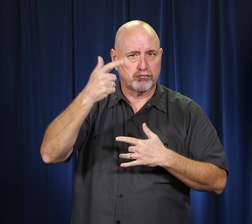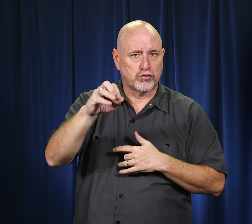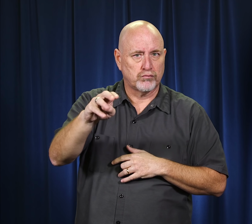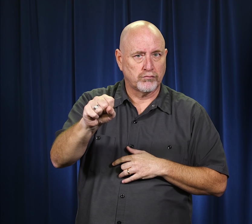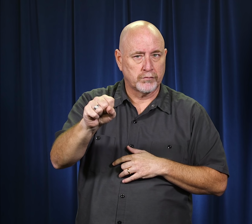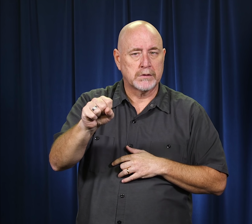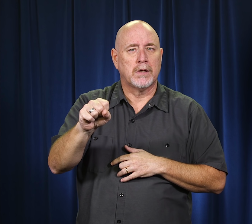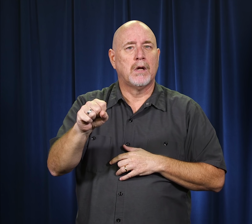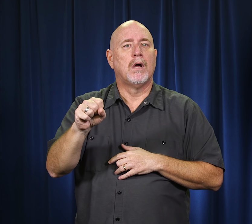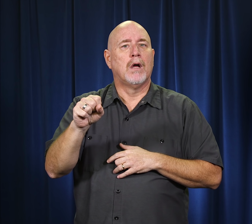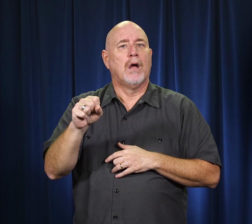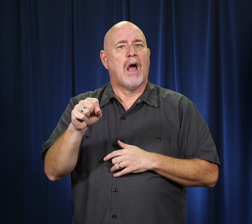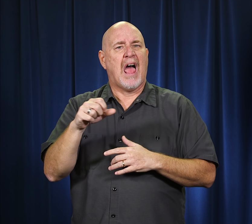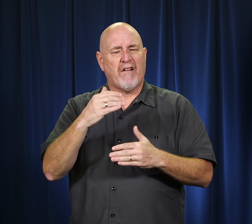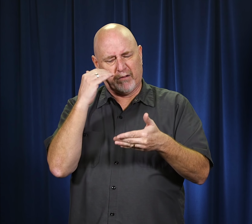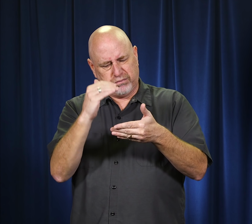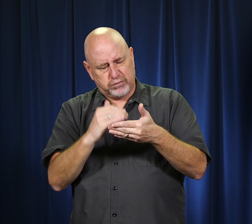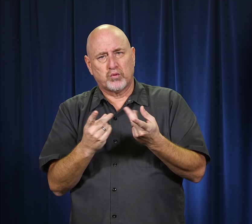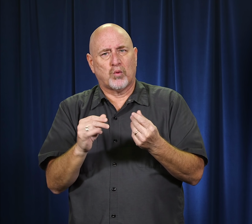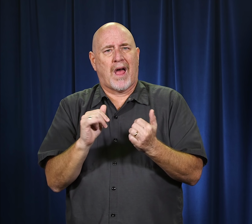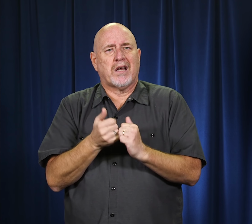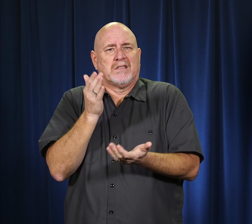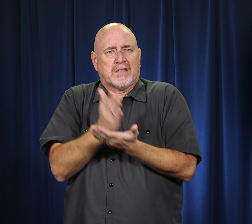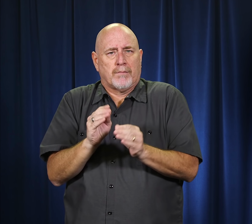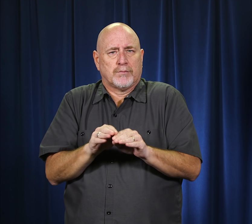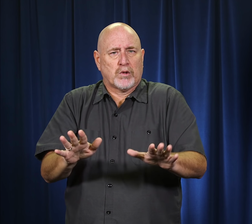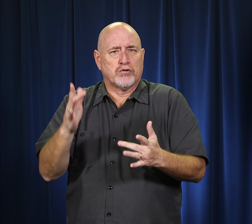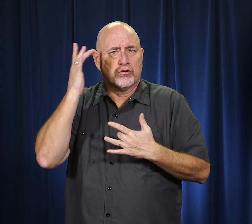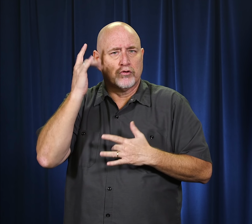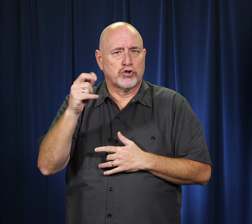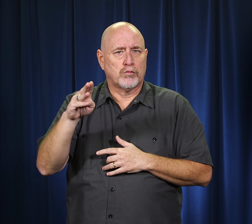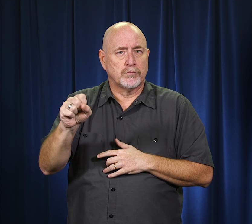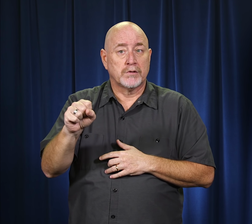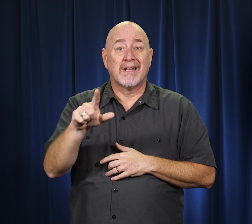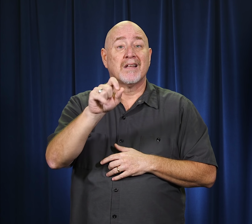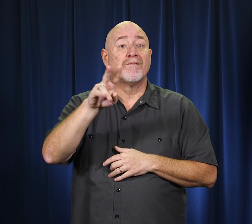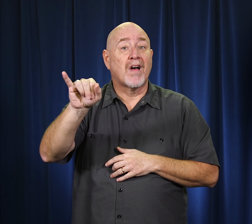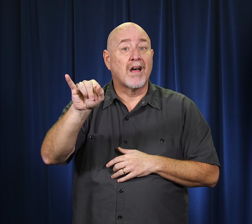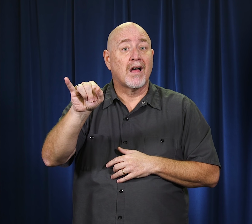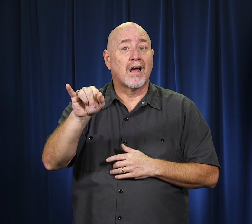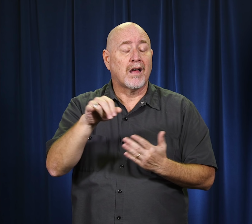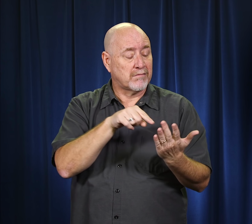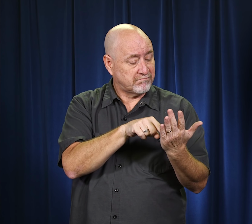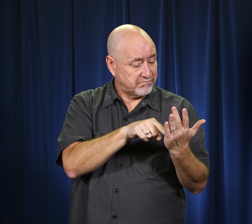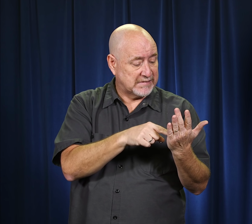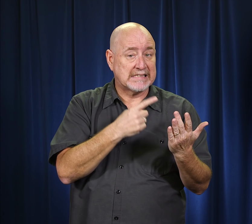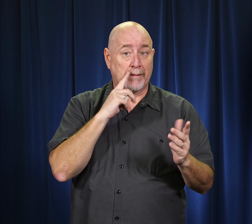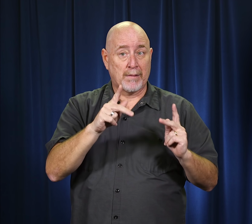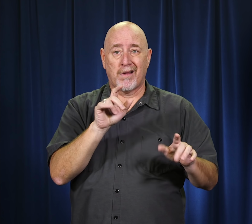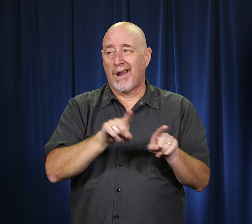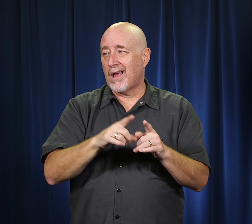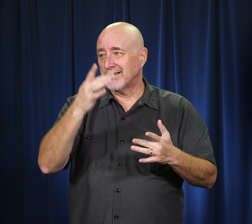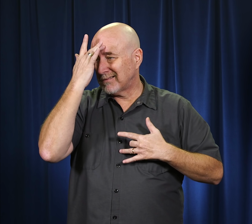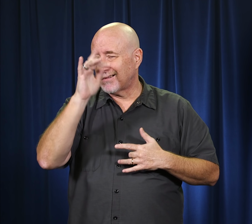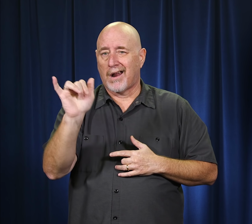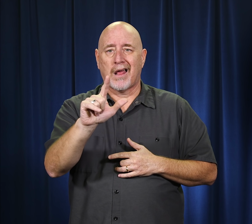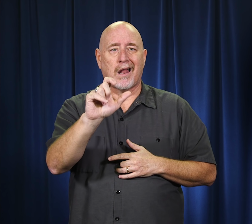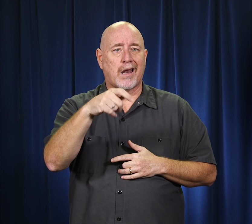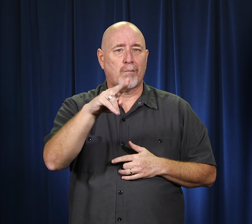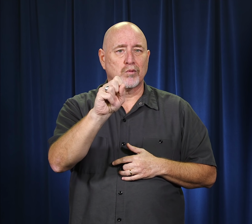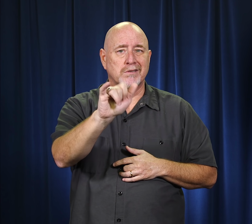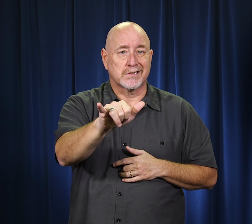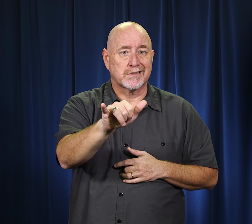germs, detailed measures to prevent their spread. In the book of Leviticus, we read that people with diseases such as